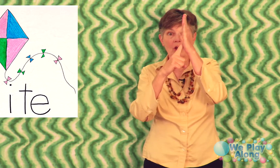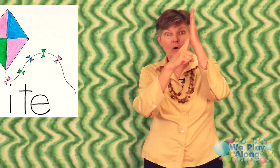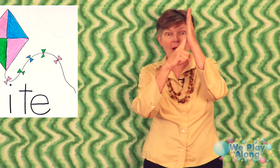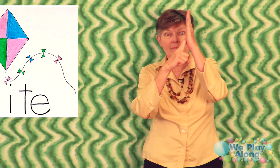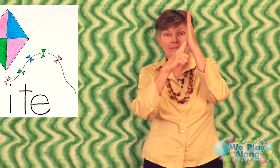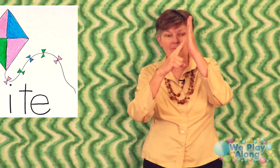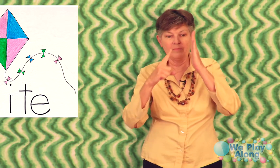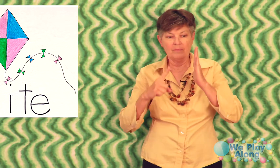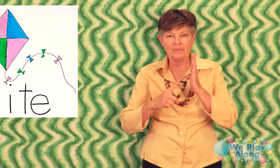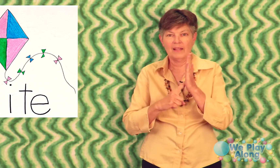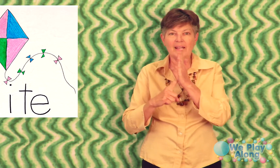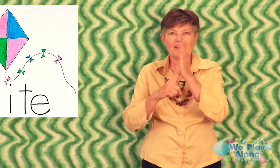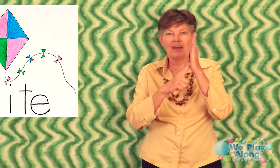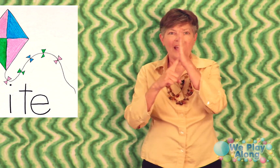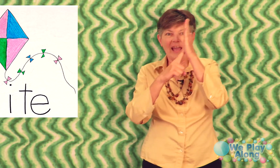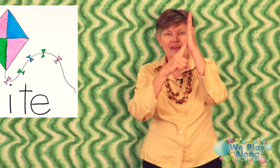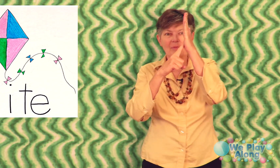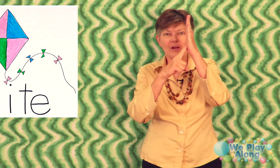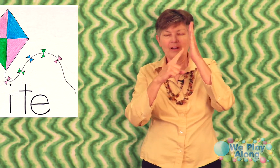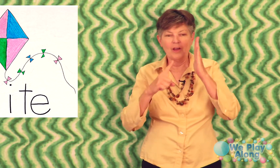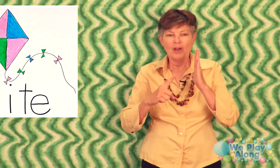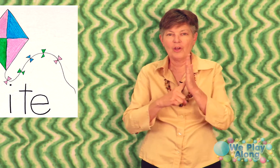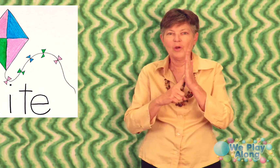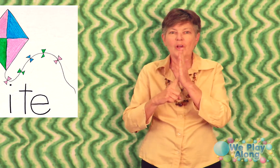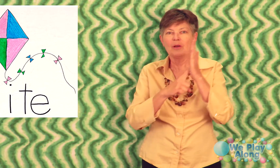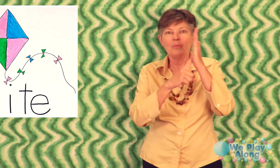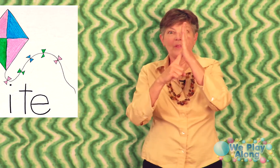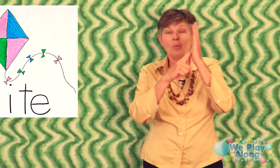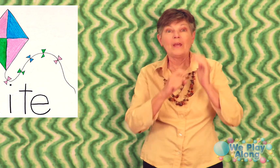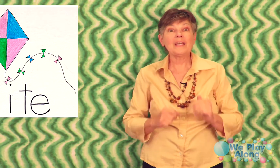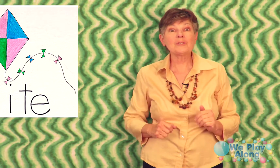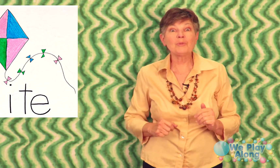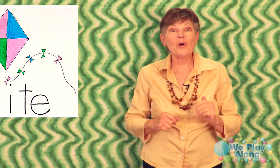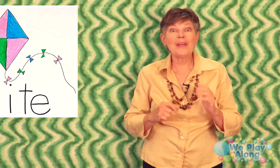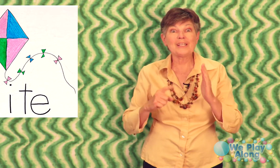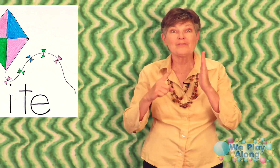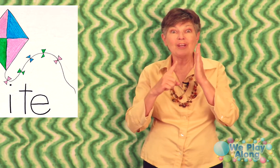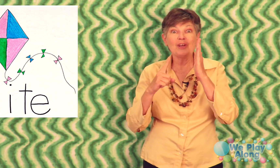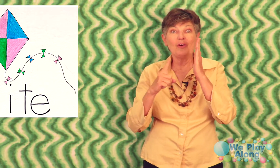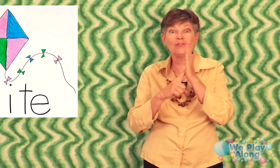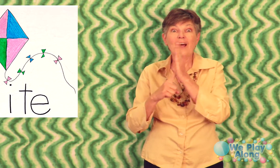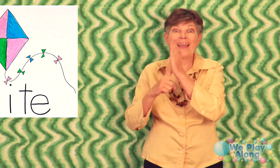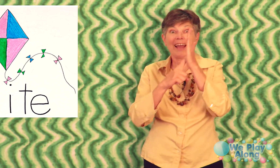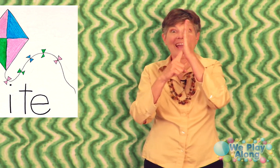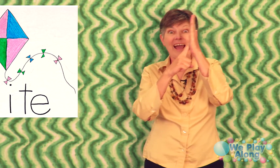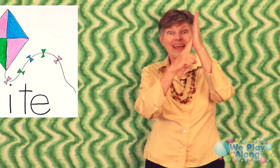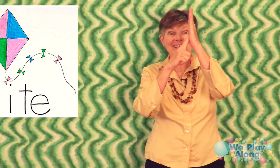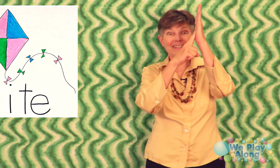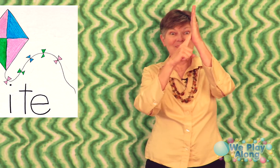go up. Like the kite, we're going to, when the wind is blowing, it's fun to go fly a kite.